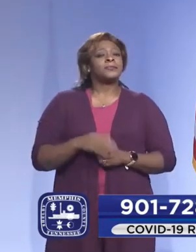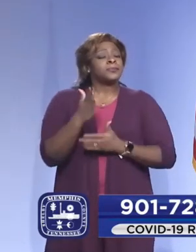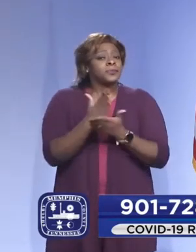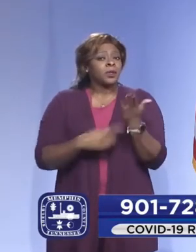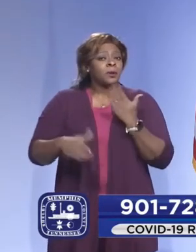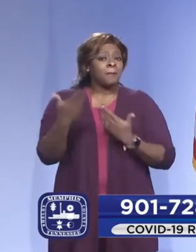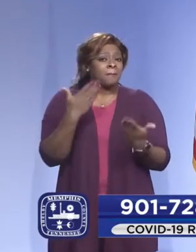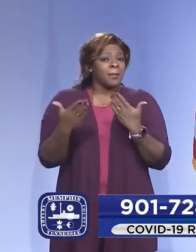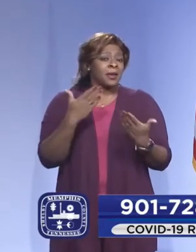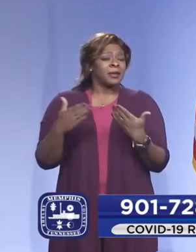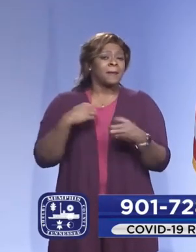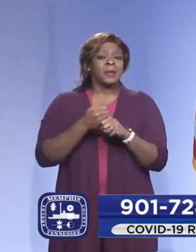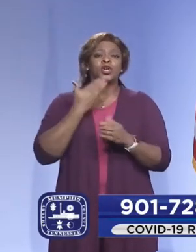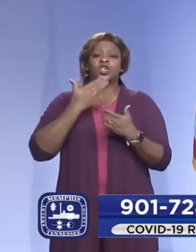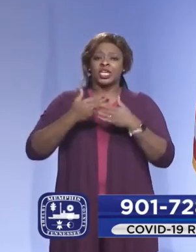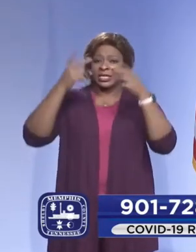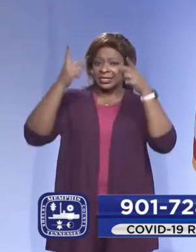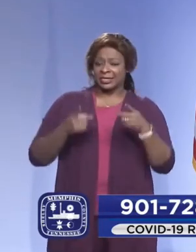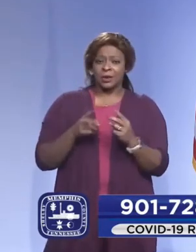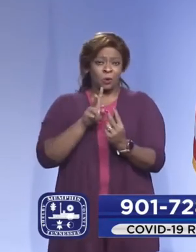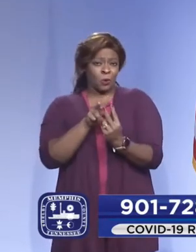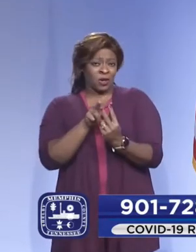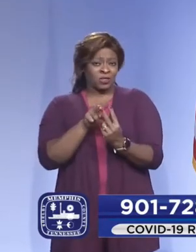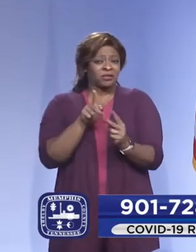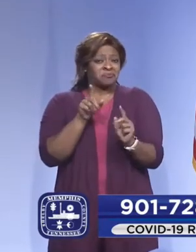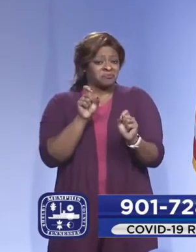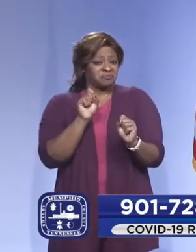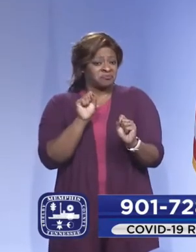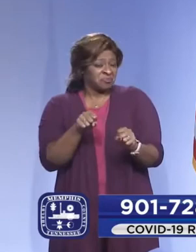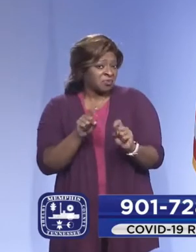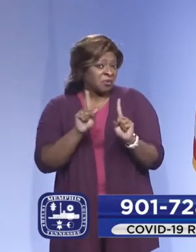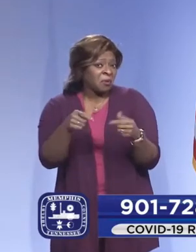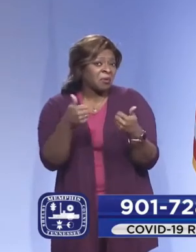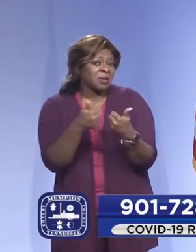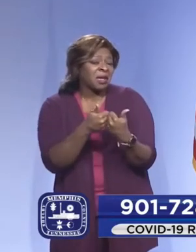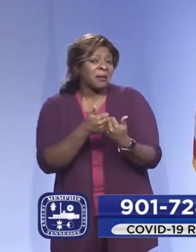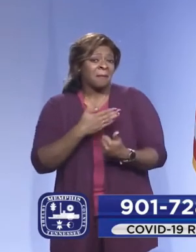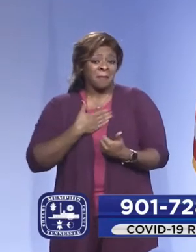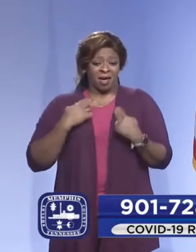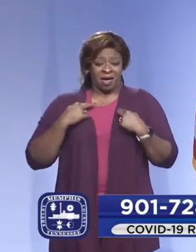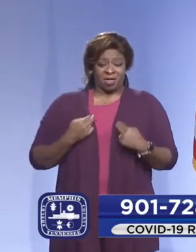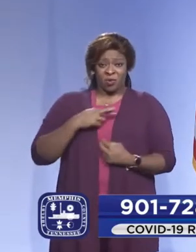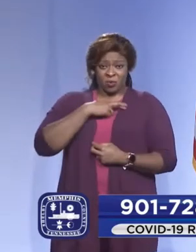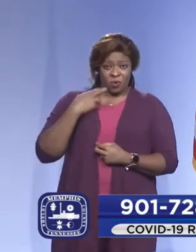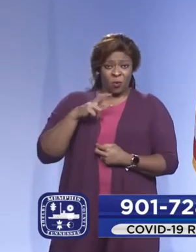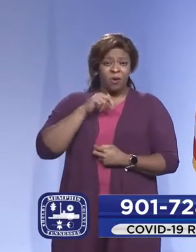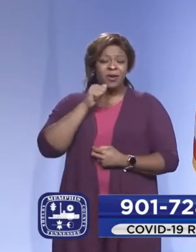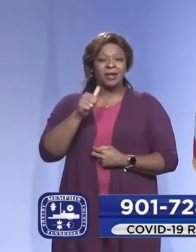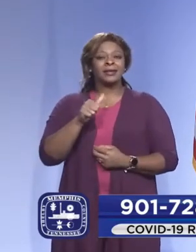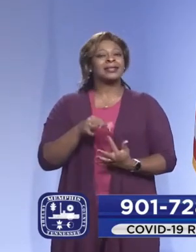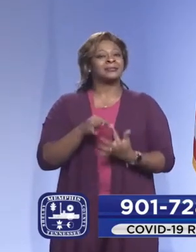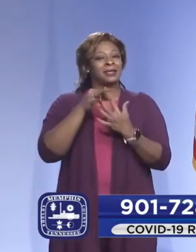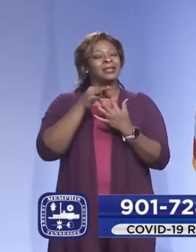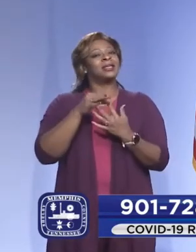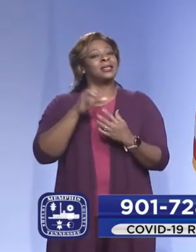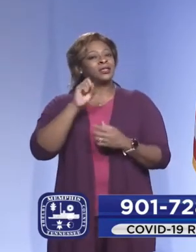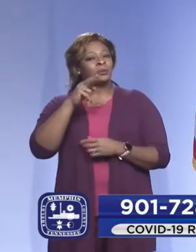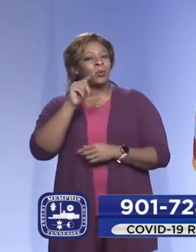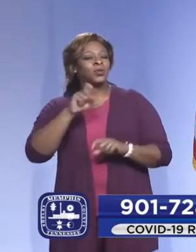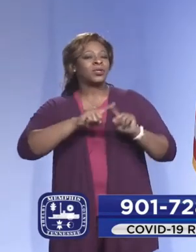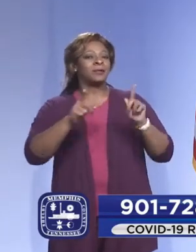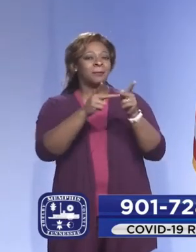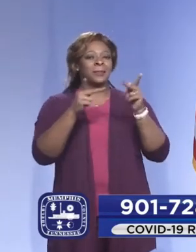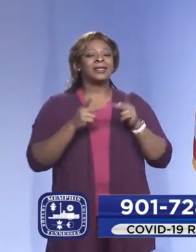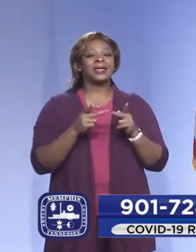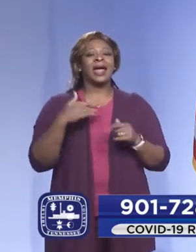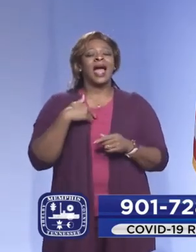may need to make sound decisions about whether or not you should even attend an event, particularly sports-like events or other places where